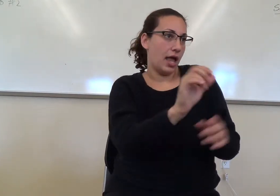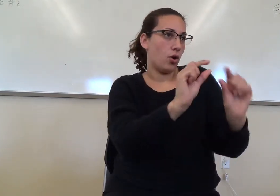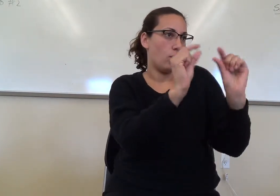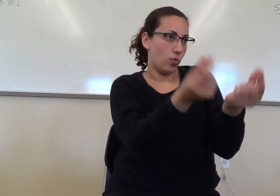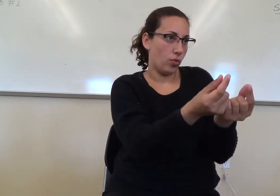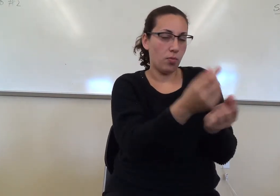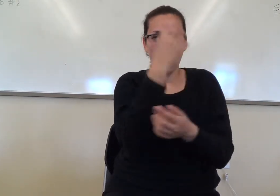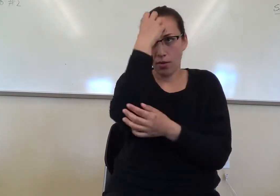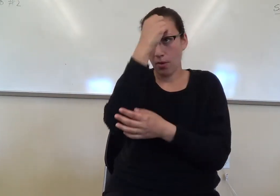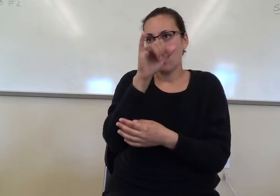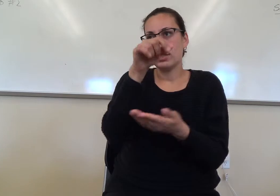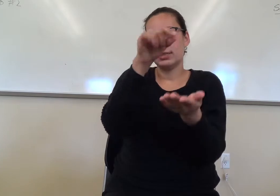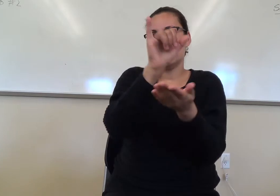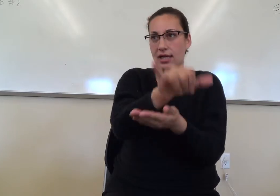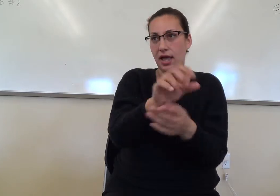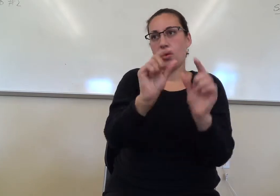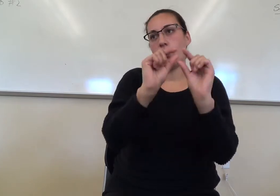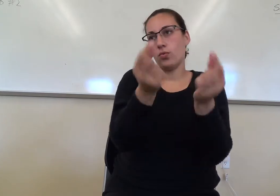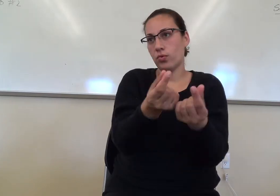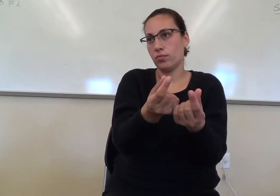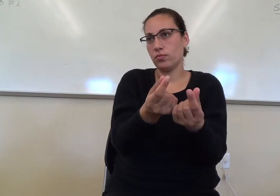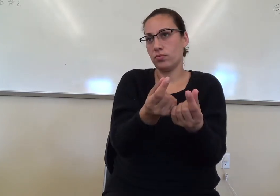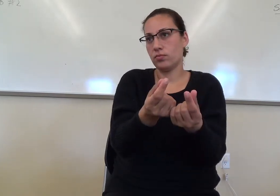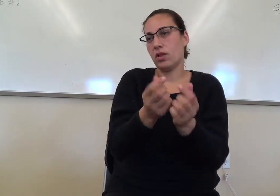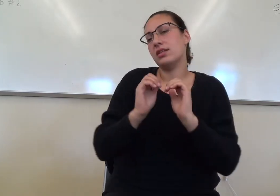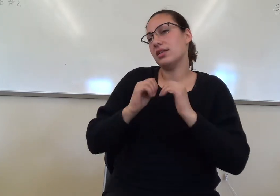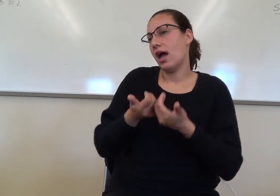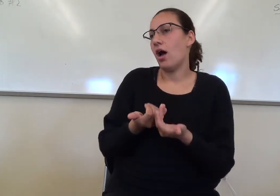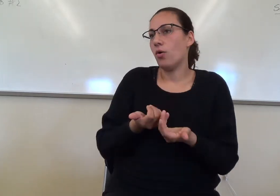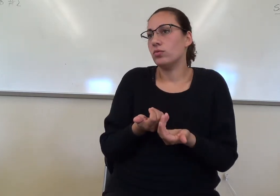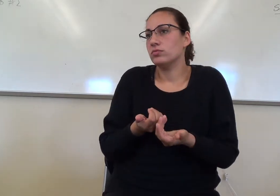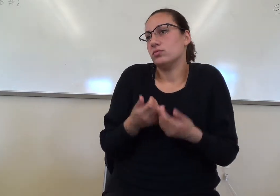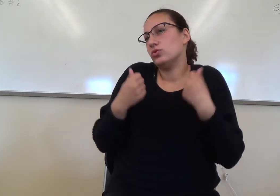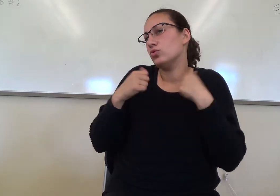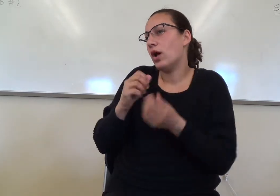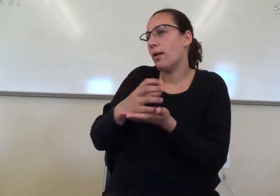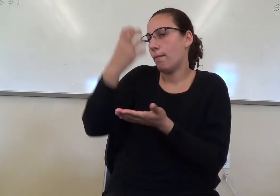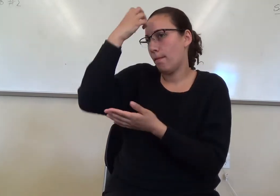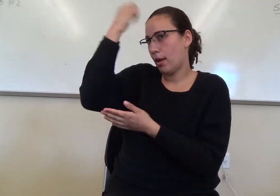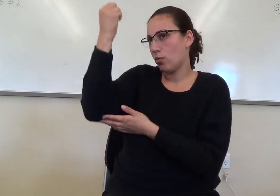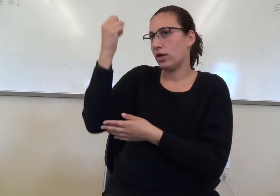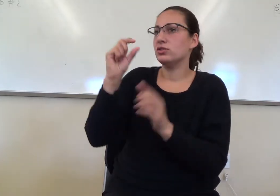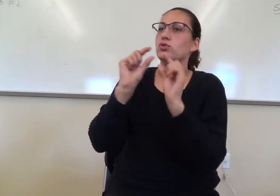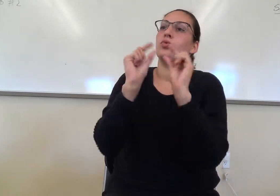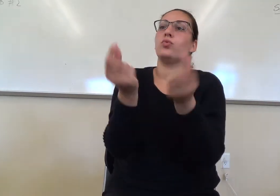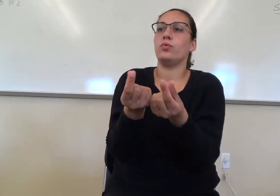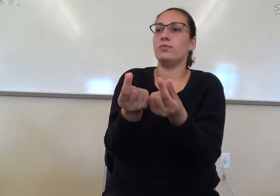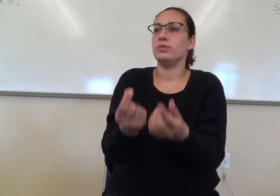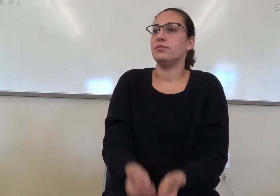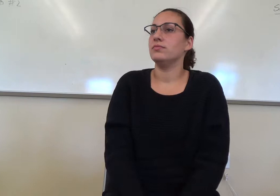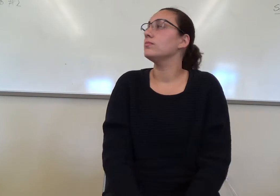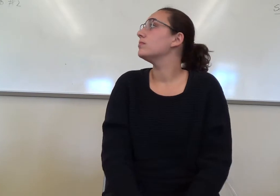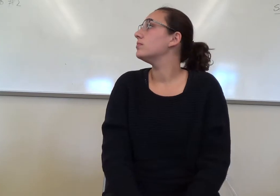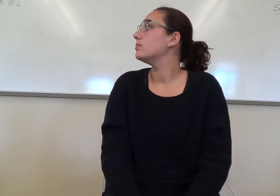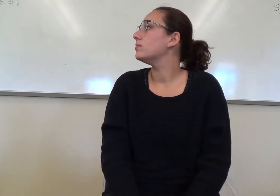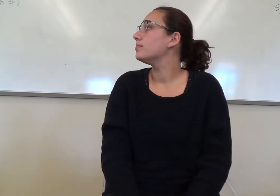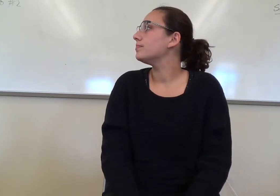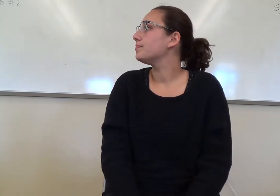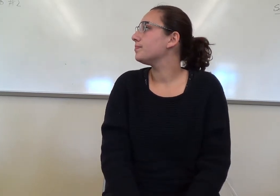this isn't a word that we necessarily picked out, this word kind